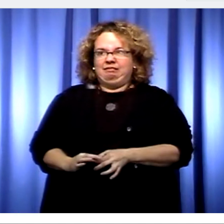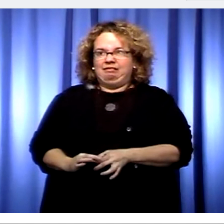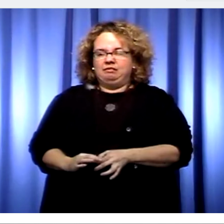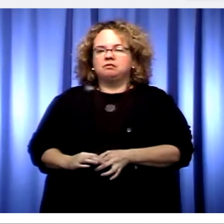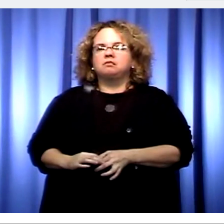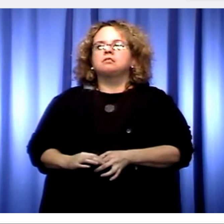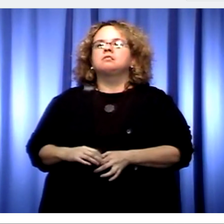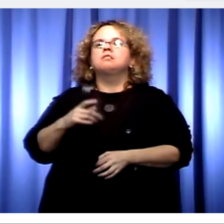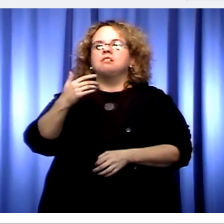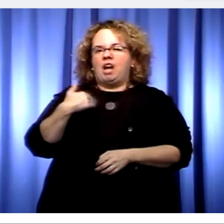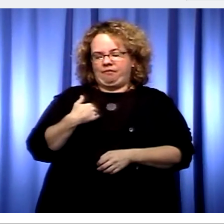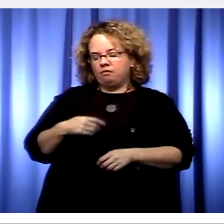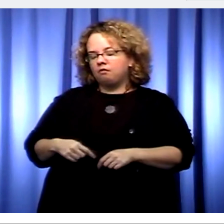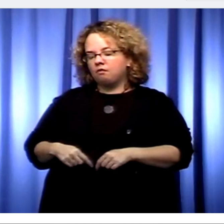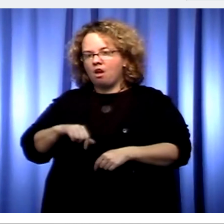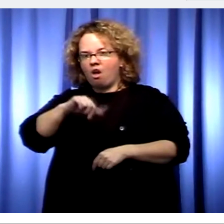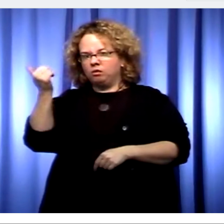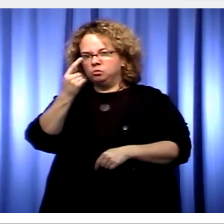has